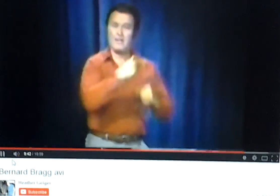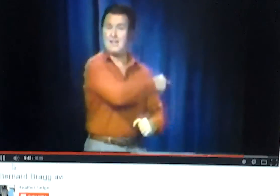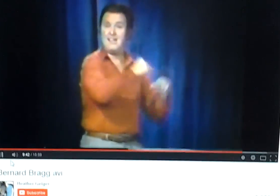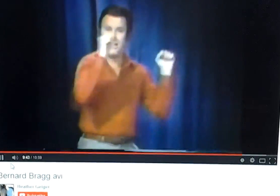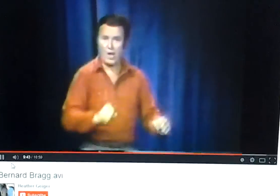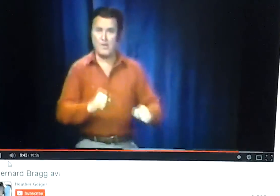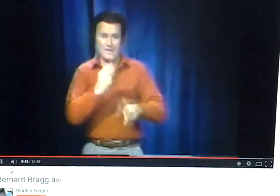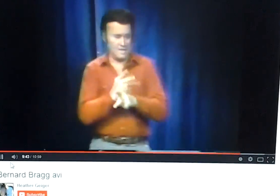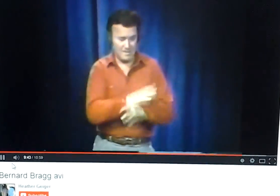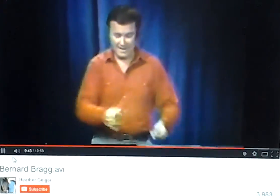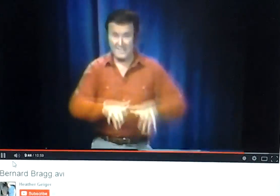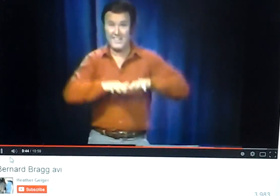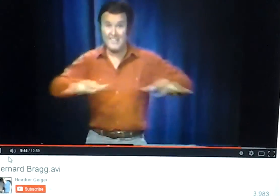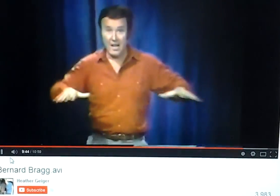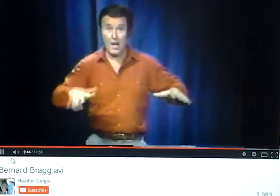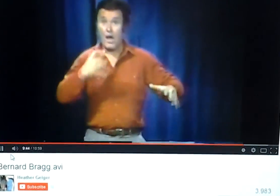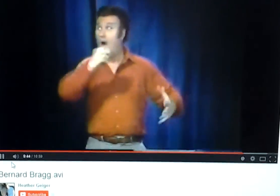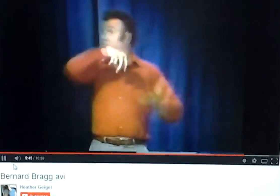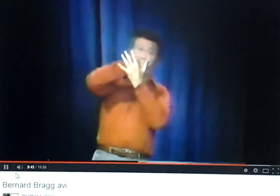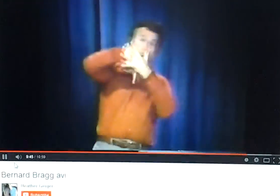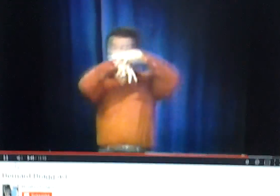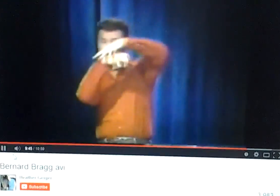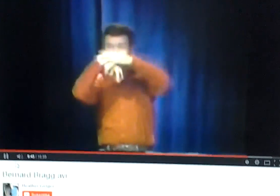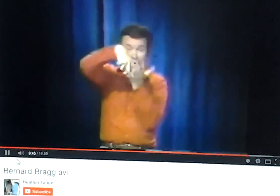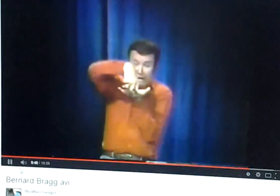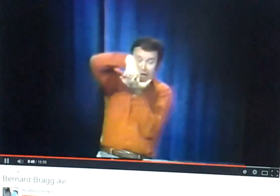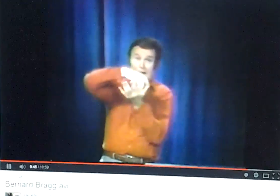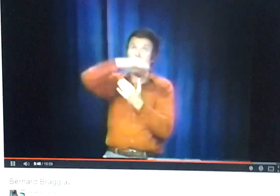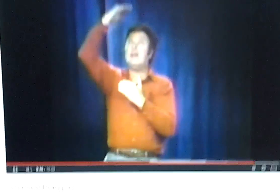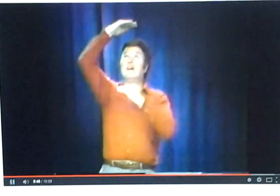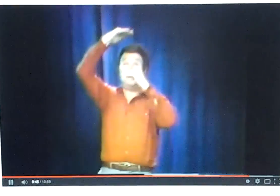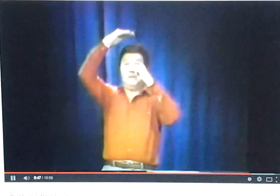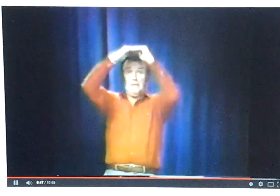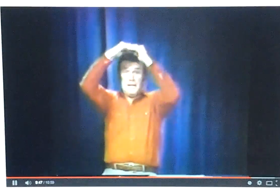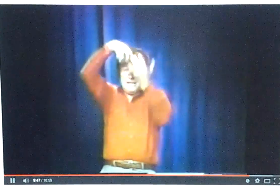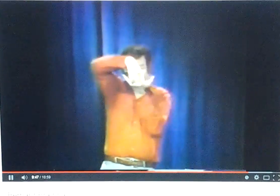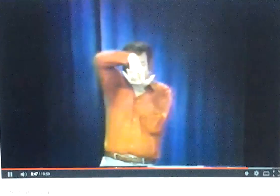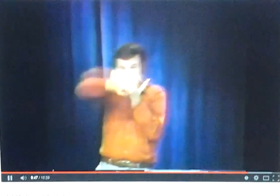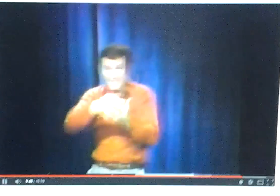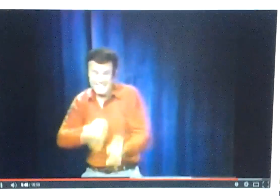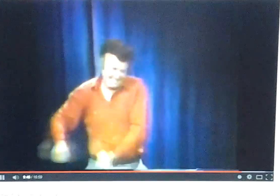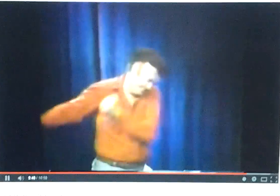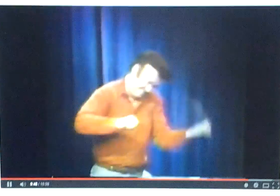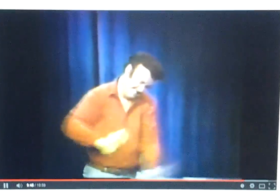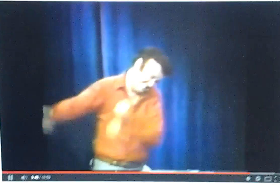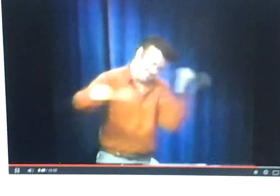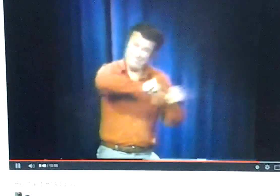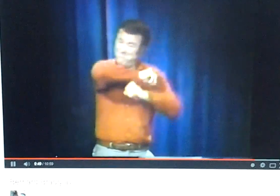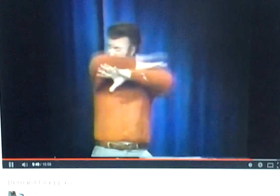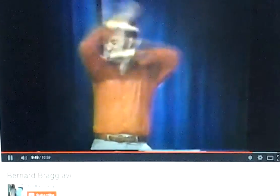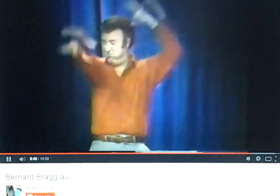I continued with the shoveling and making it nice and making it even. It did start to pile